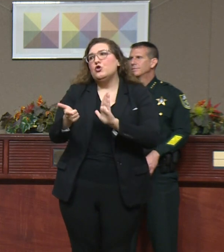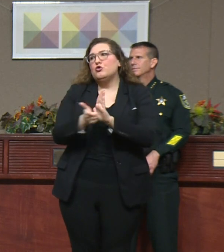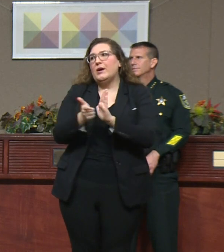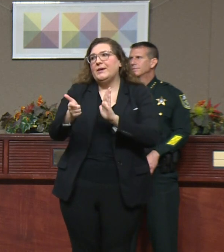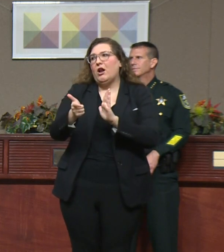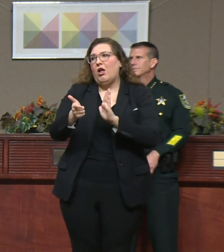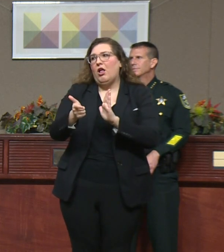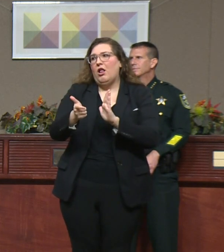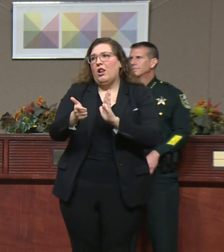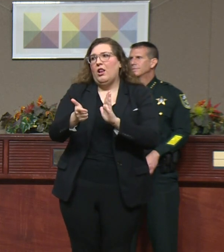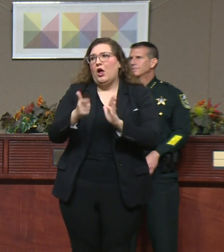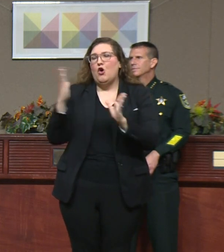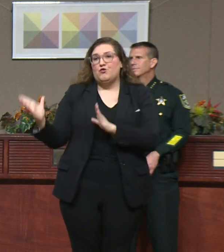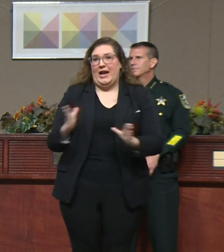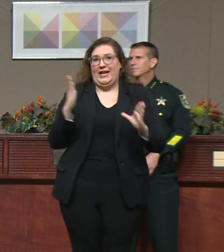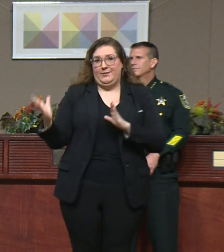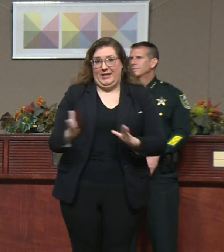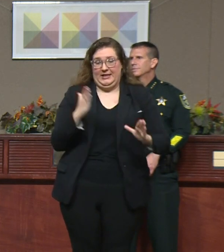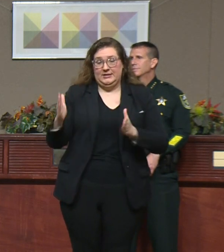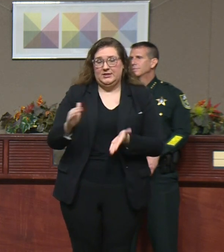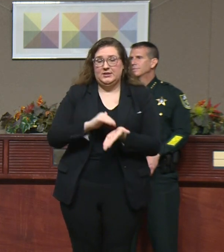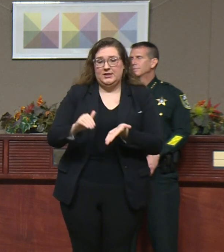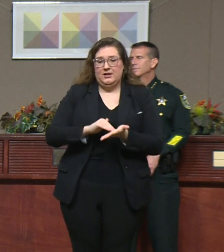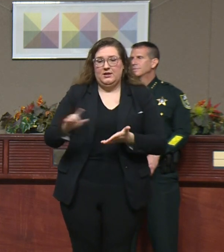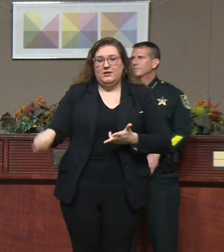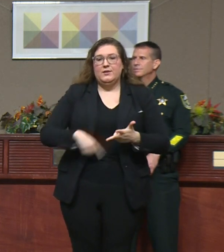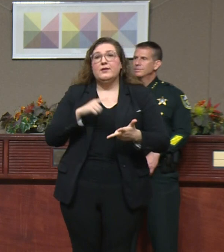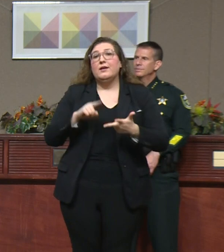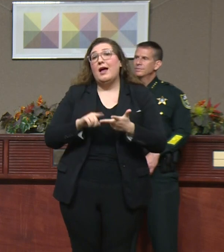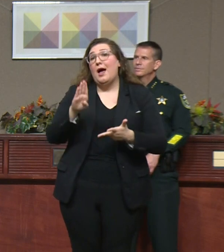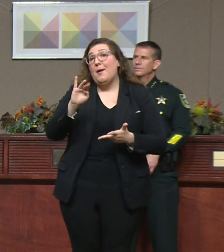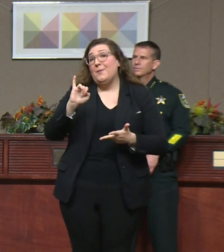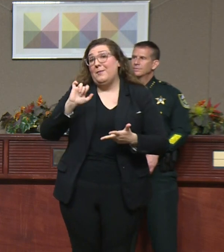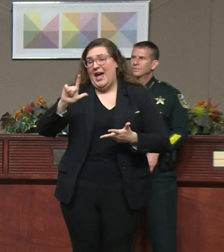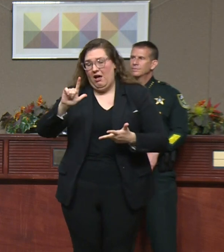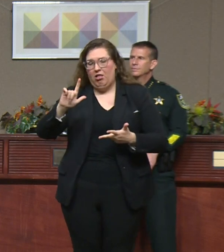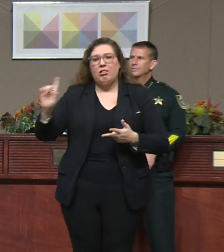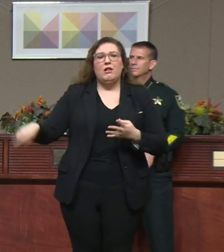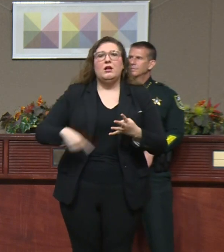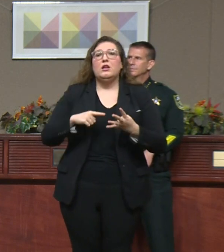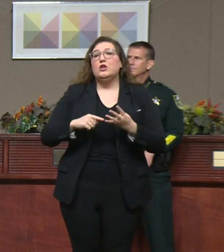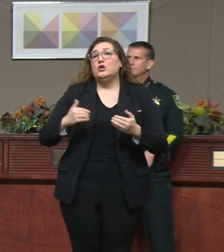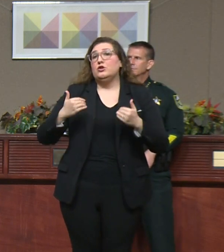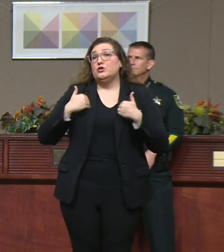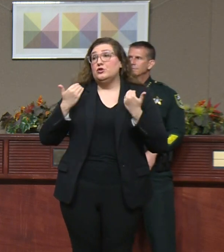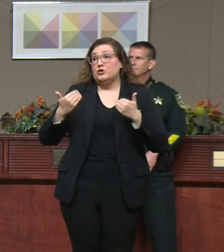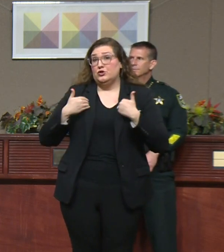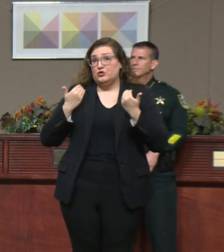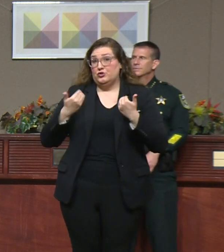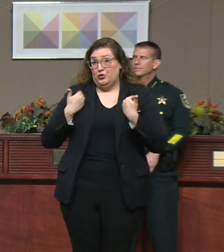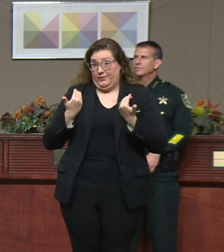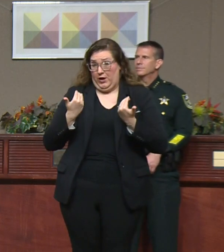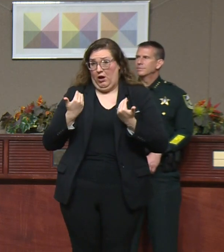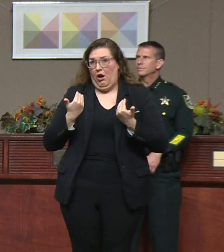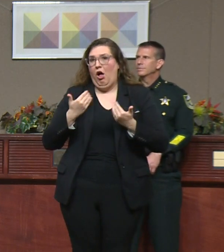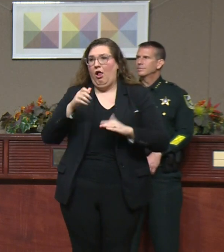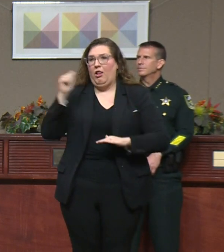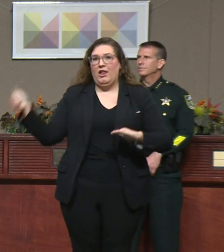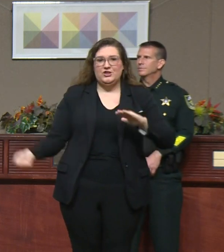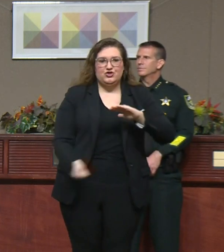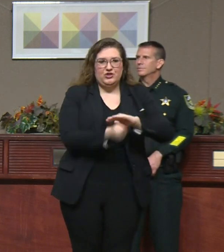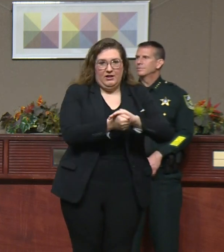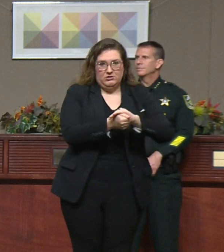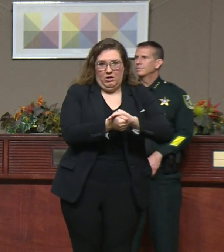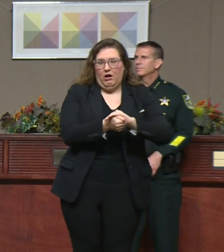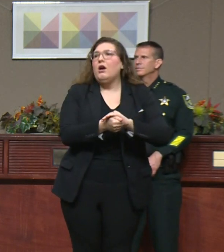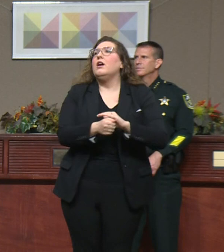to set or modify bail, juvenile delinquency hearings, and juvenile dependency shelter hearings. hearings on